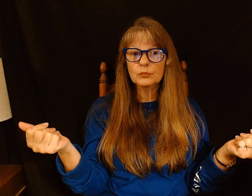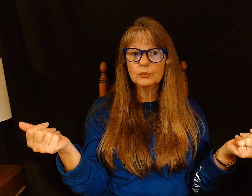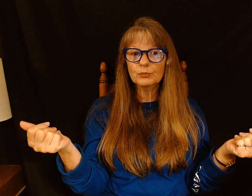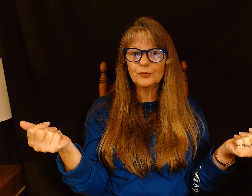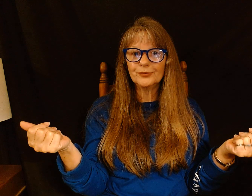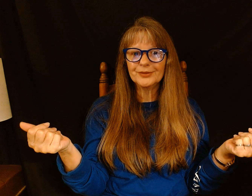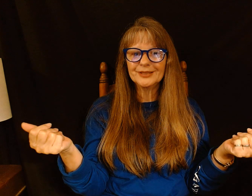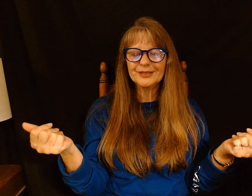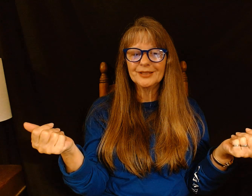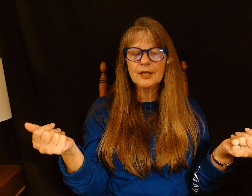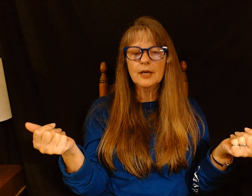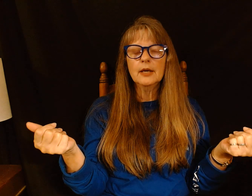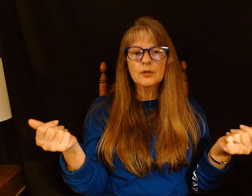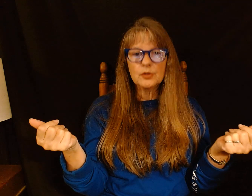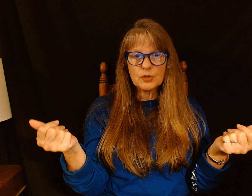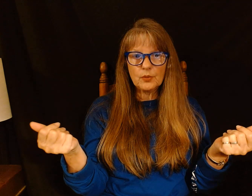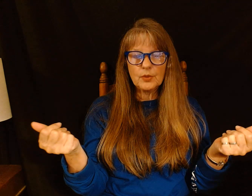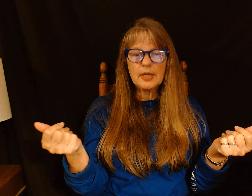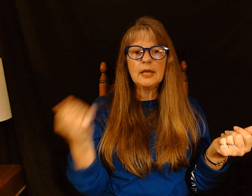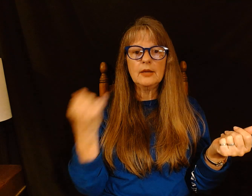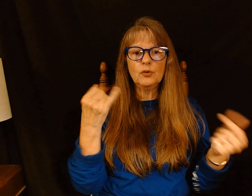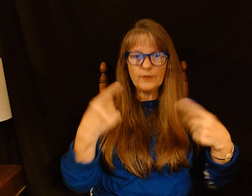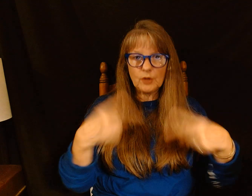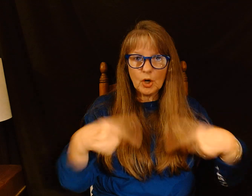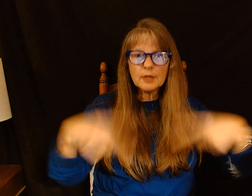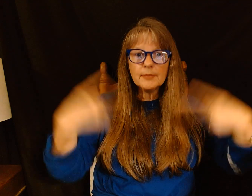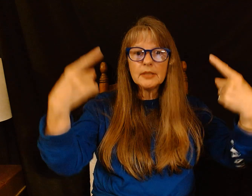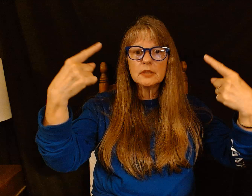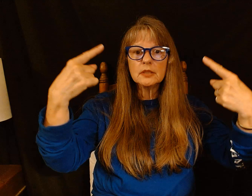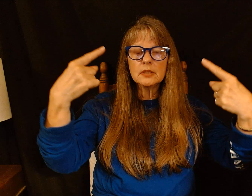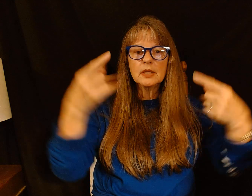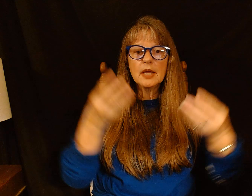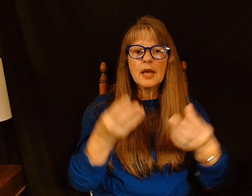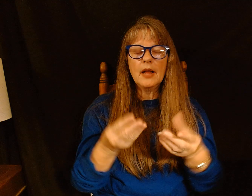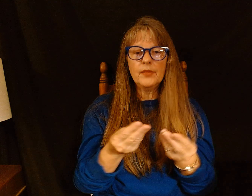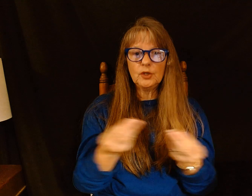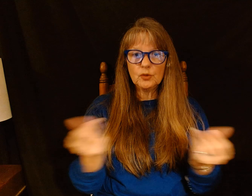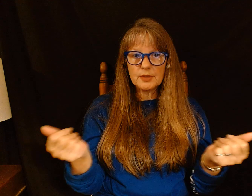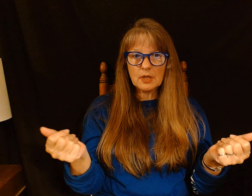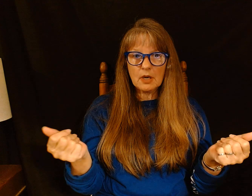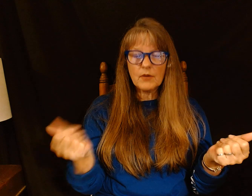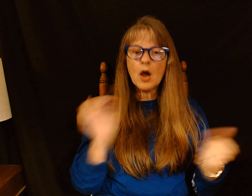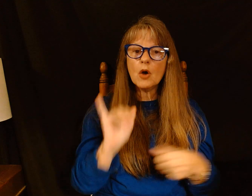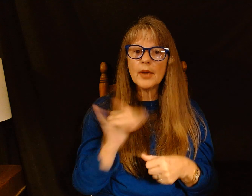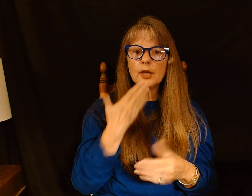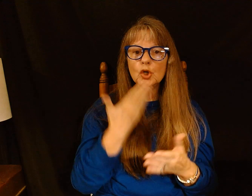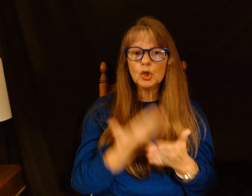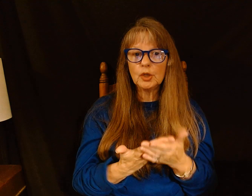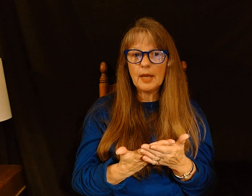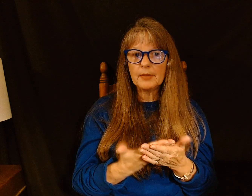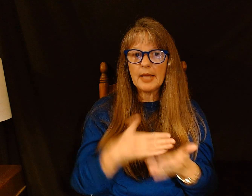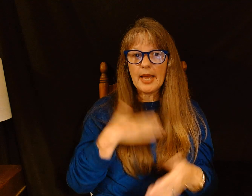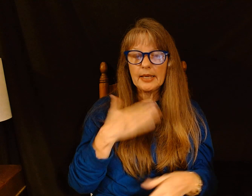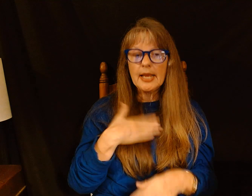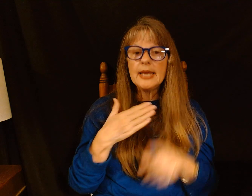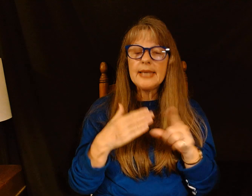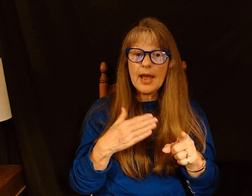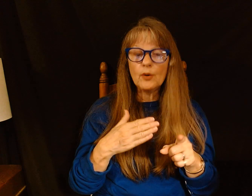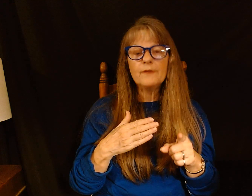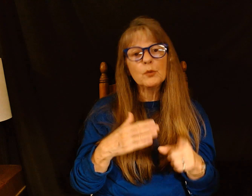poof. So you have an argument, and then you resolve. Oh, okay, good. I'm glad. Now, if it was